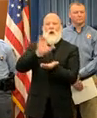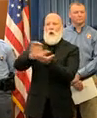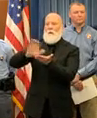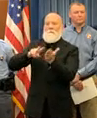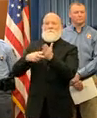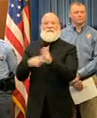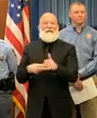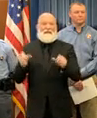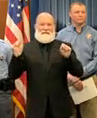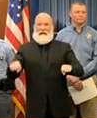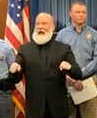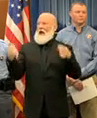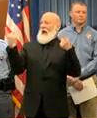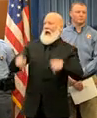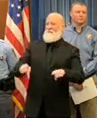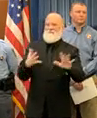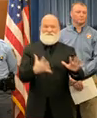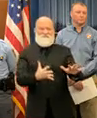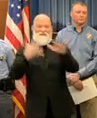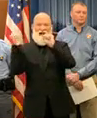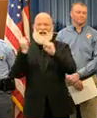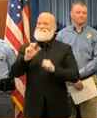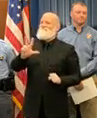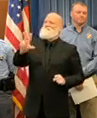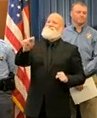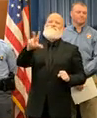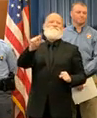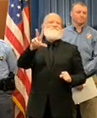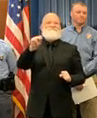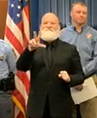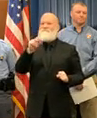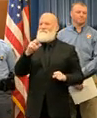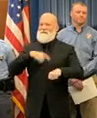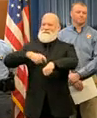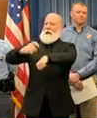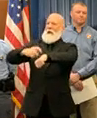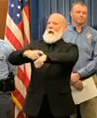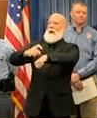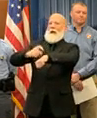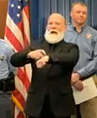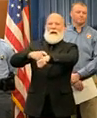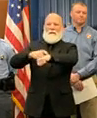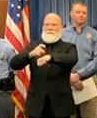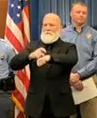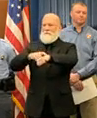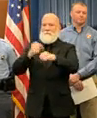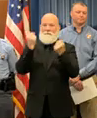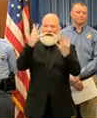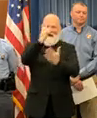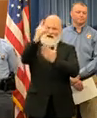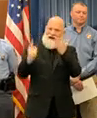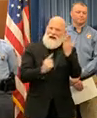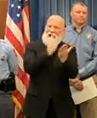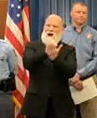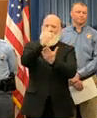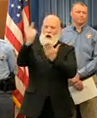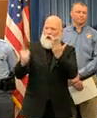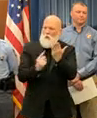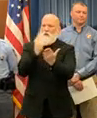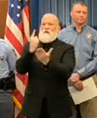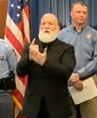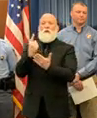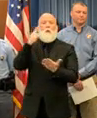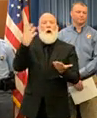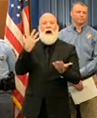those 19,500 miles of roads. And as Director Stallings said, if ice is a potential, then there's certainly the potential